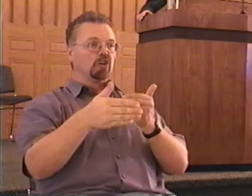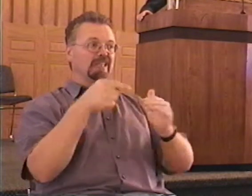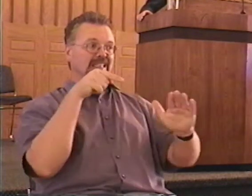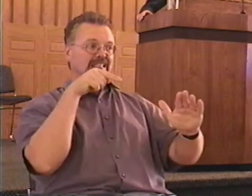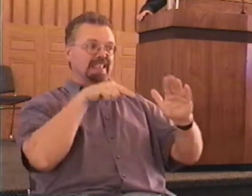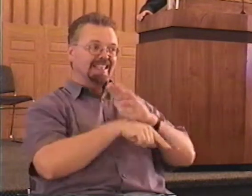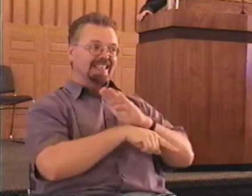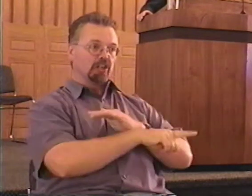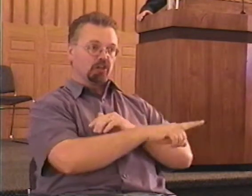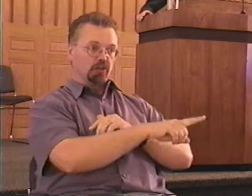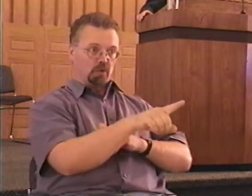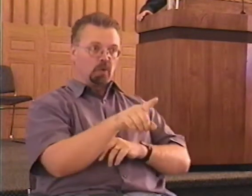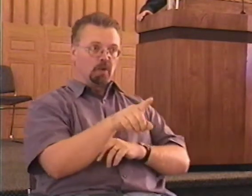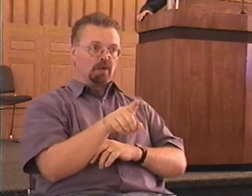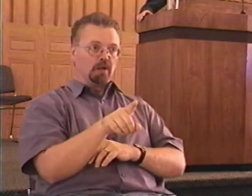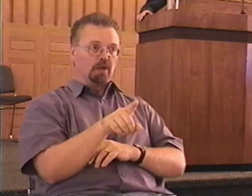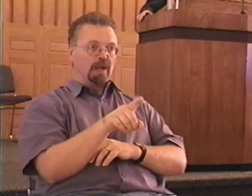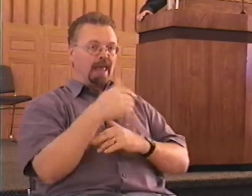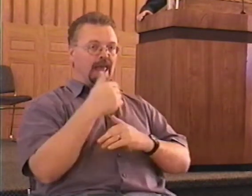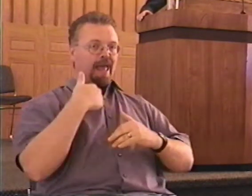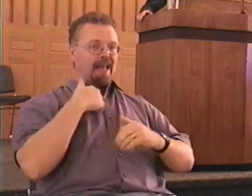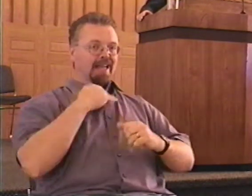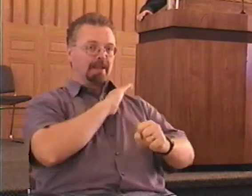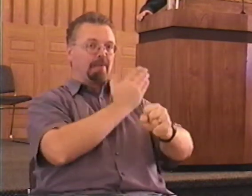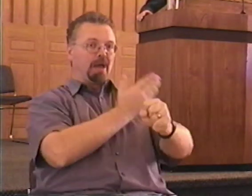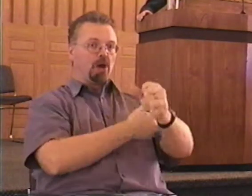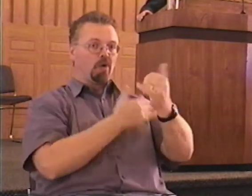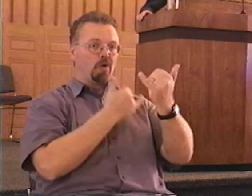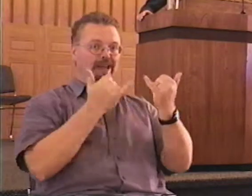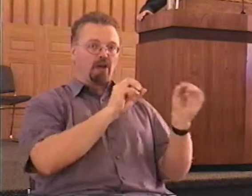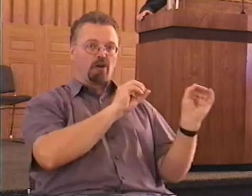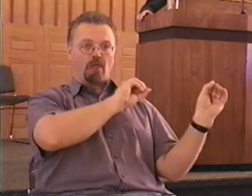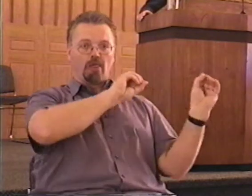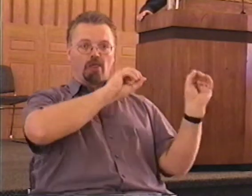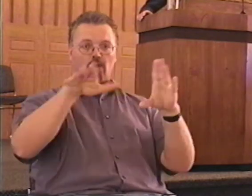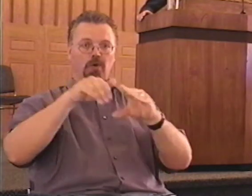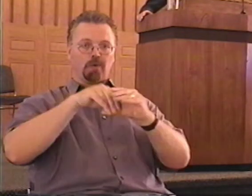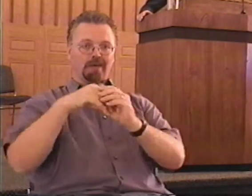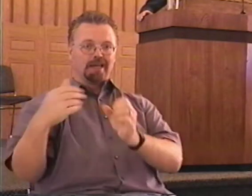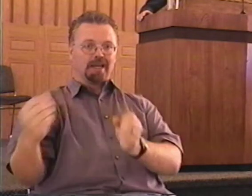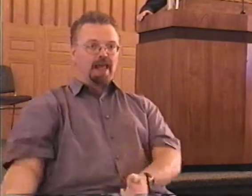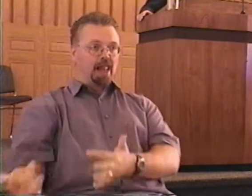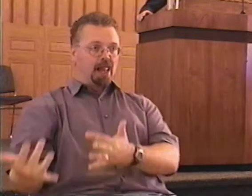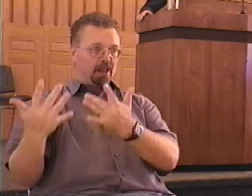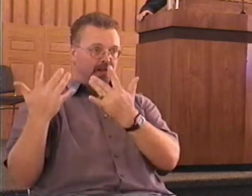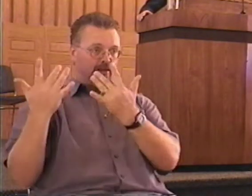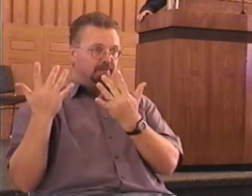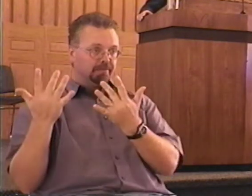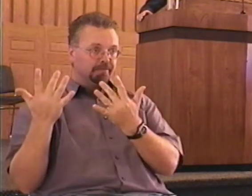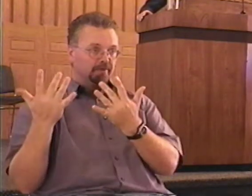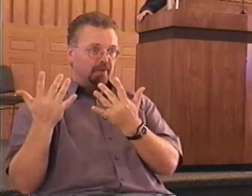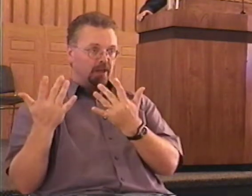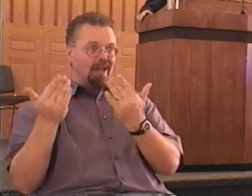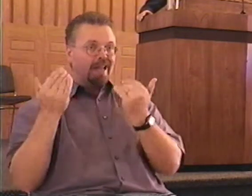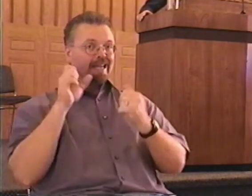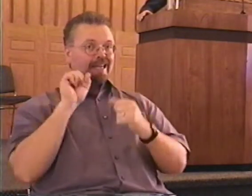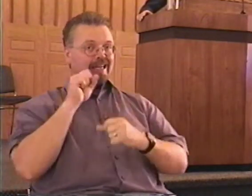has killed, has power to cast into hell. Yes, I say to